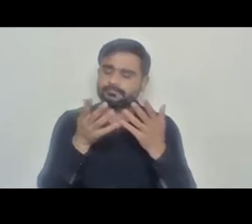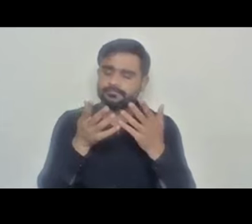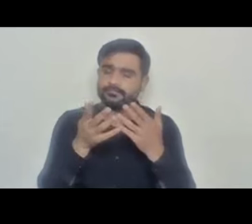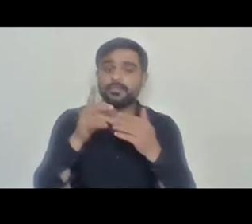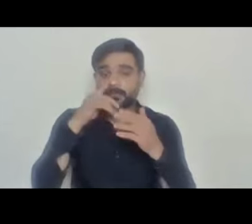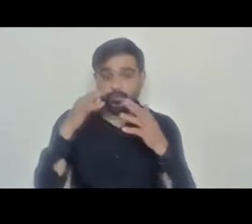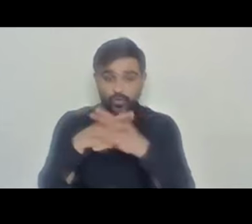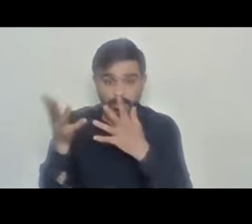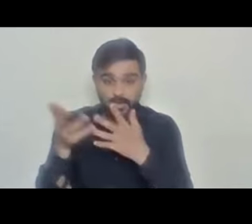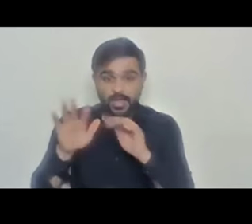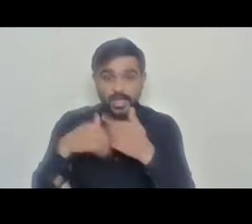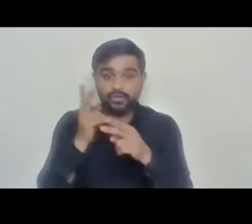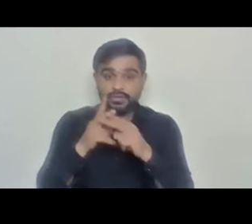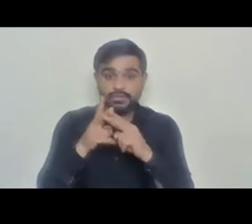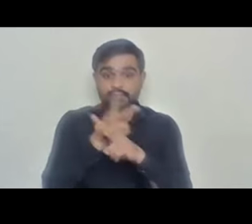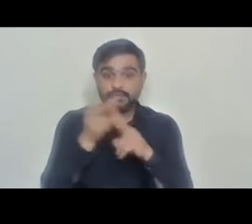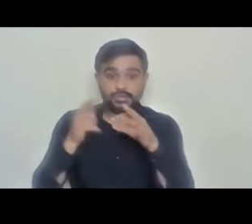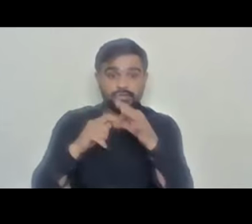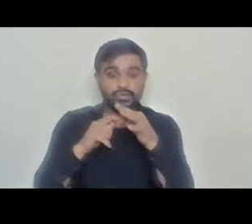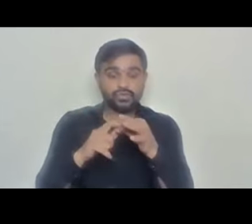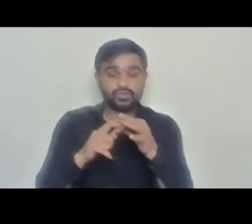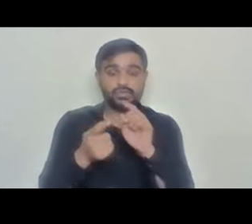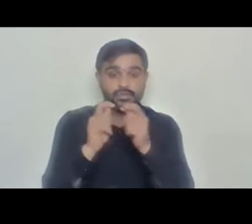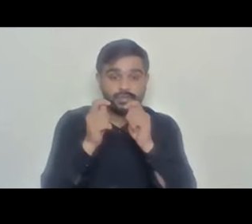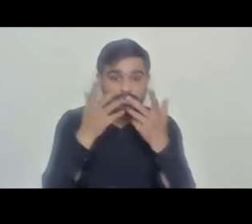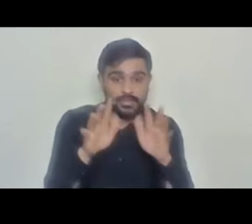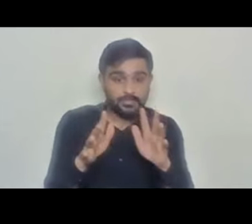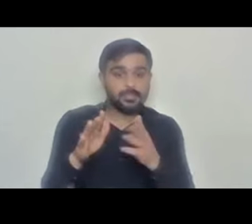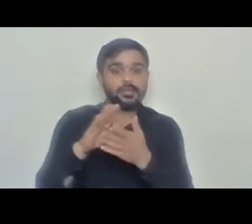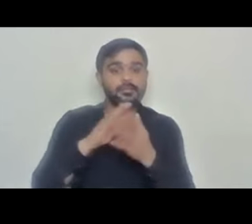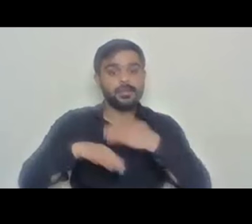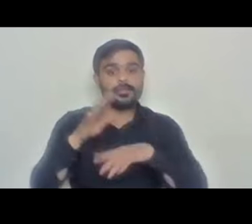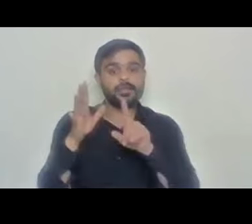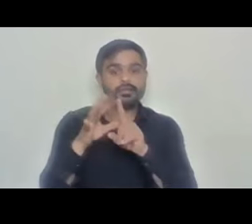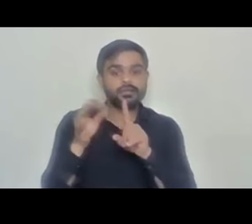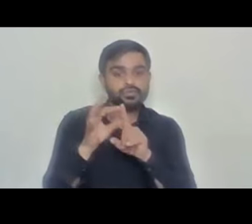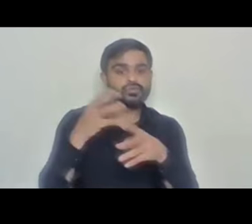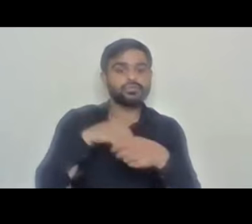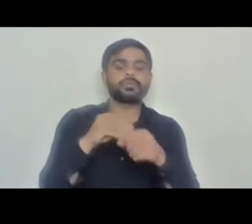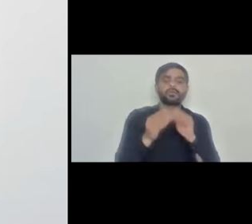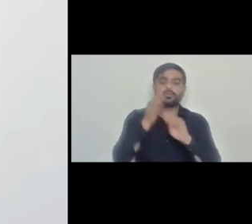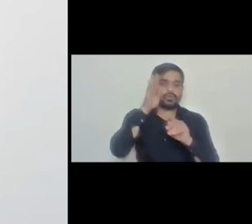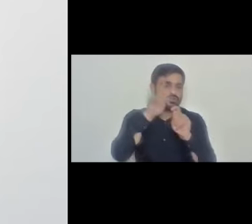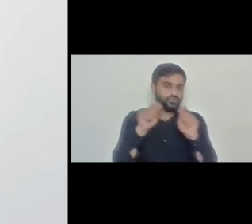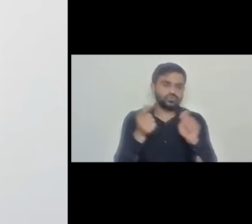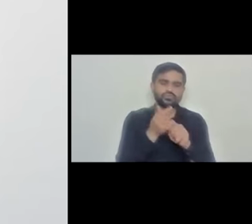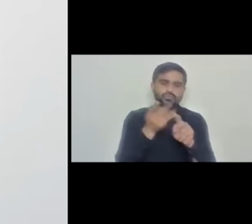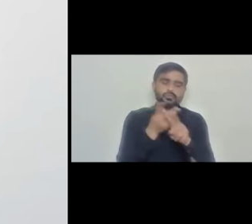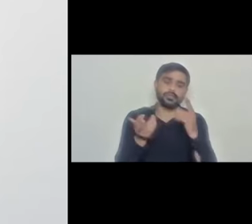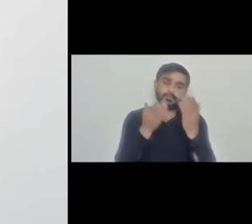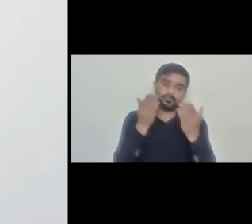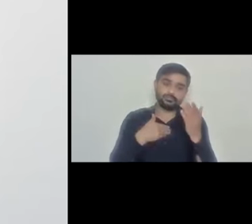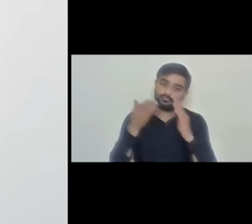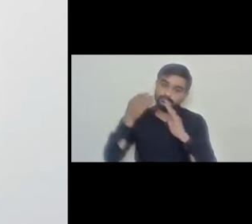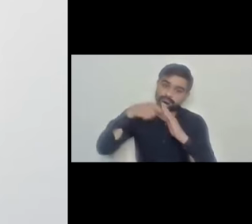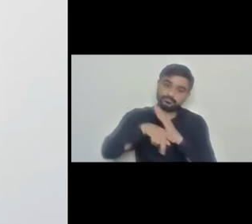and how a certain news has been dealt with in that piece and in the usual newspaper piece. Or maybe I can go